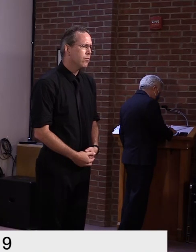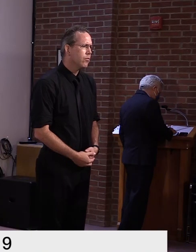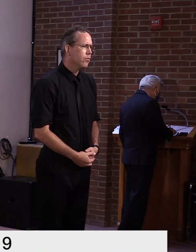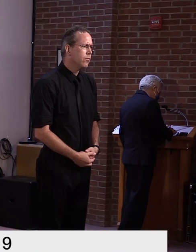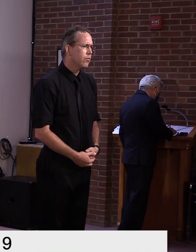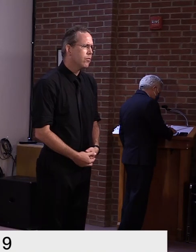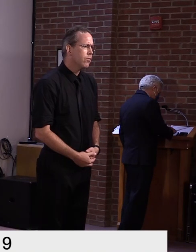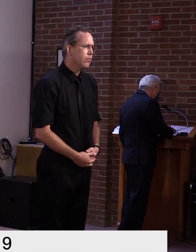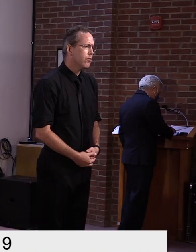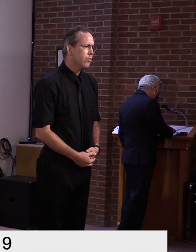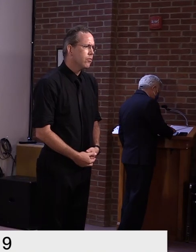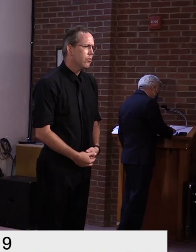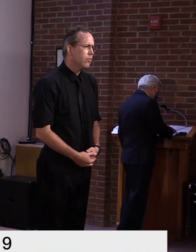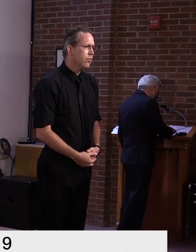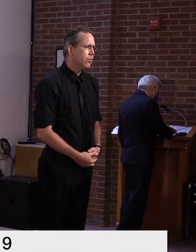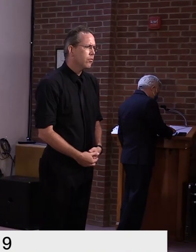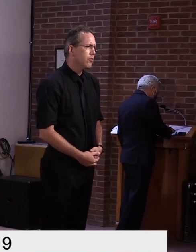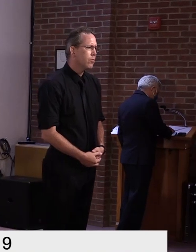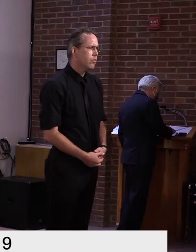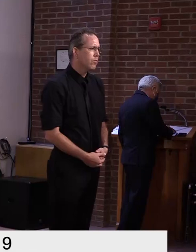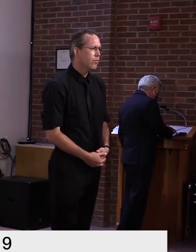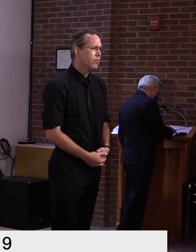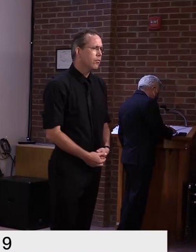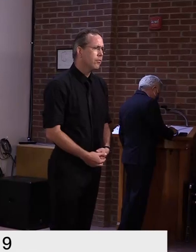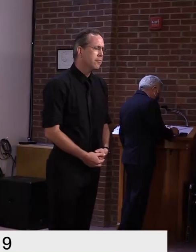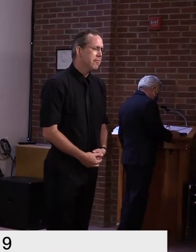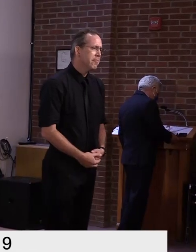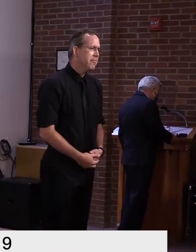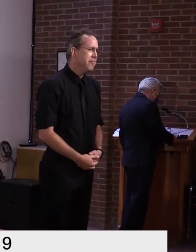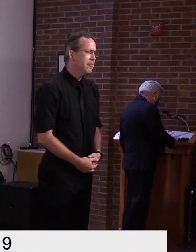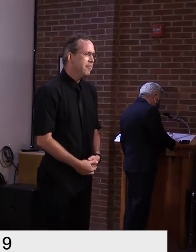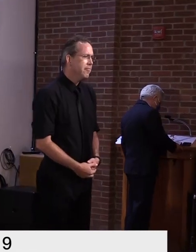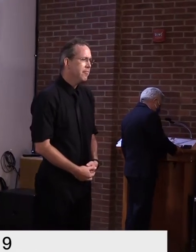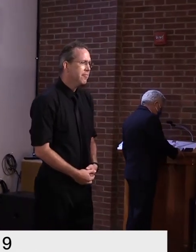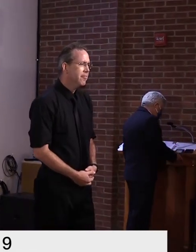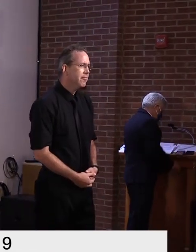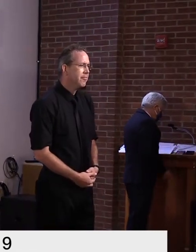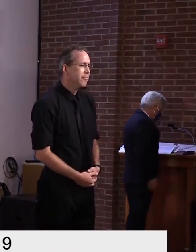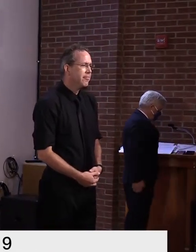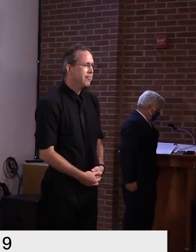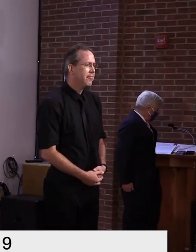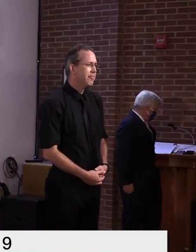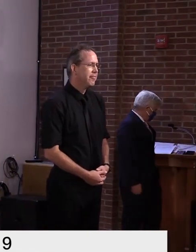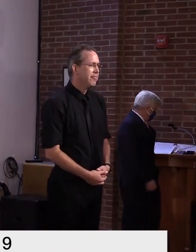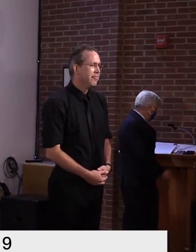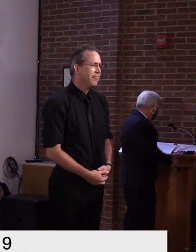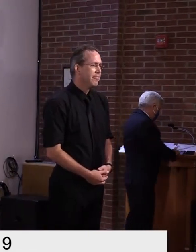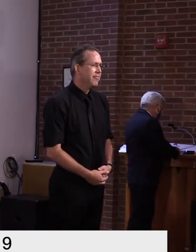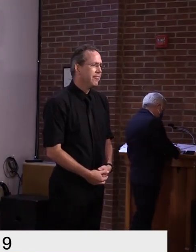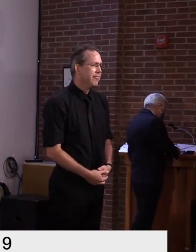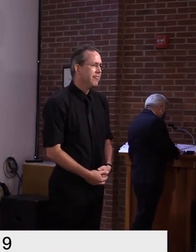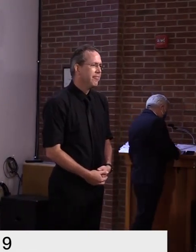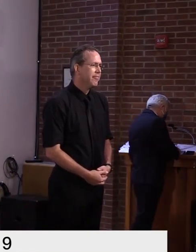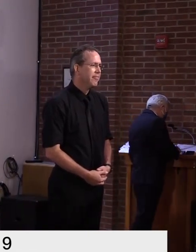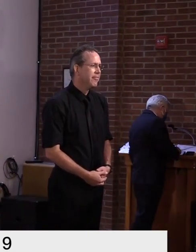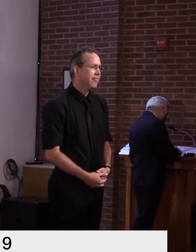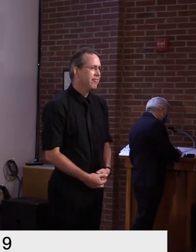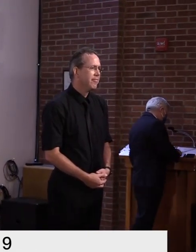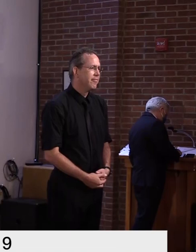reasons for it, but I'm just wondering what gives Vermont that ability that the other states don't seem to have.